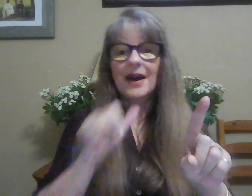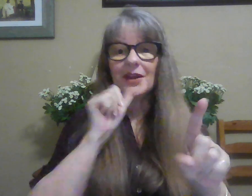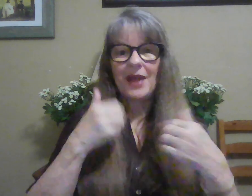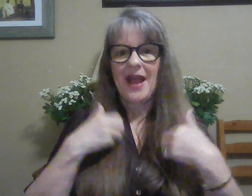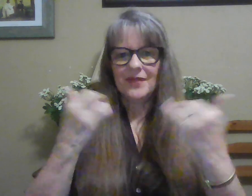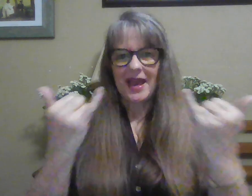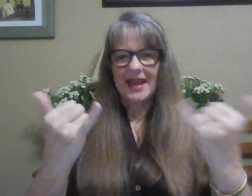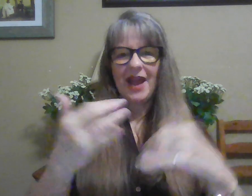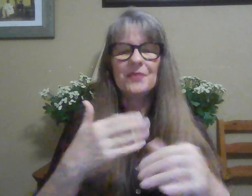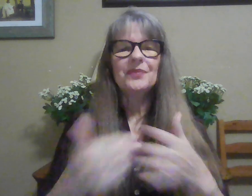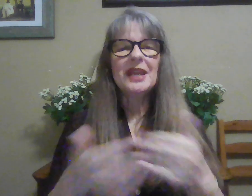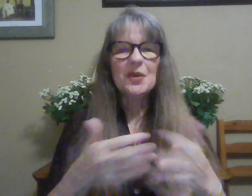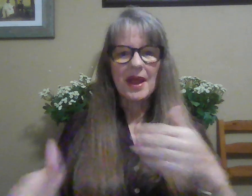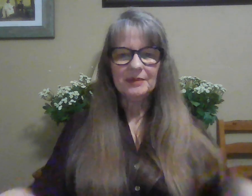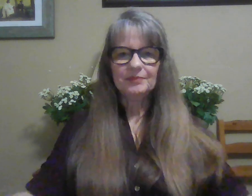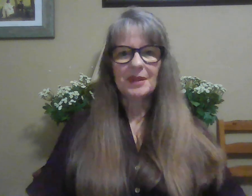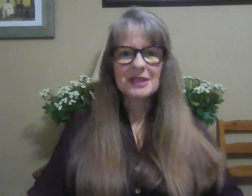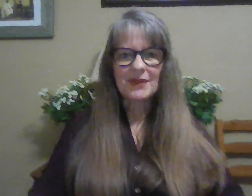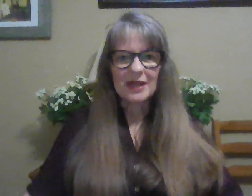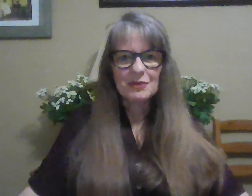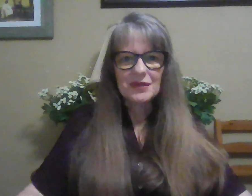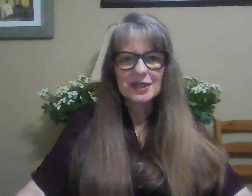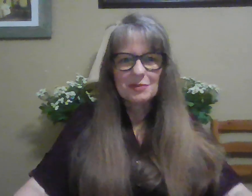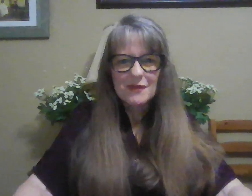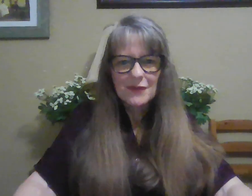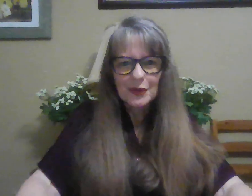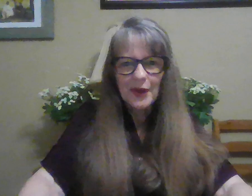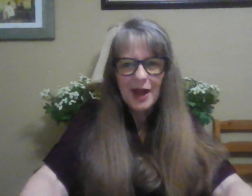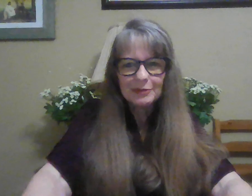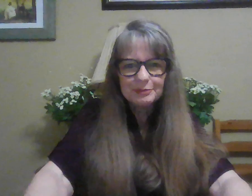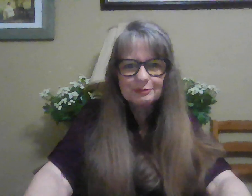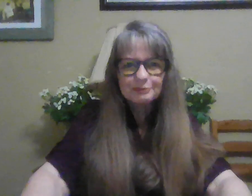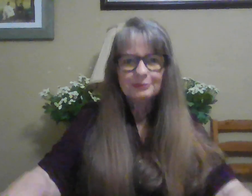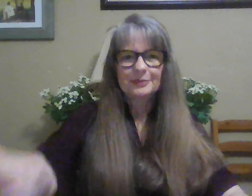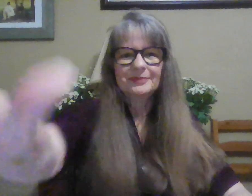don't have that now. Anyway, let me see if I can move this a little further out.